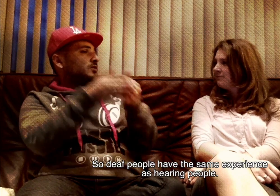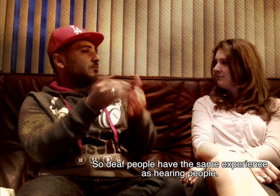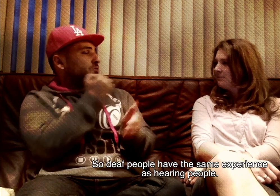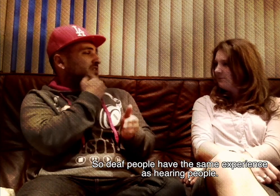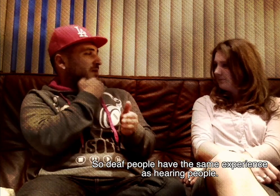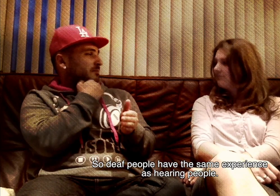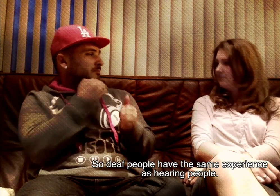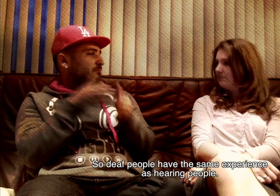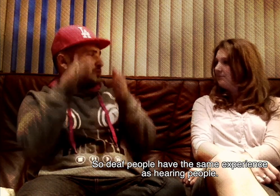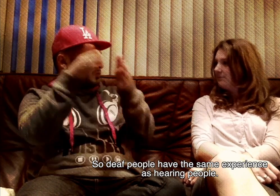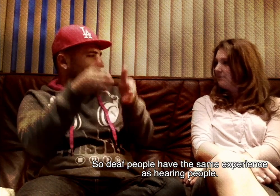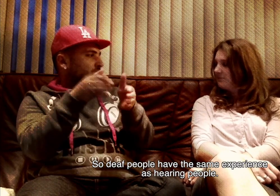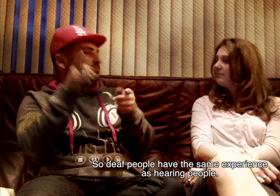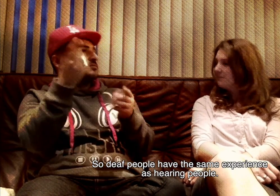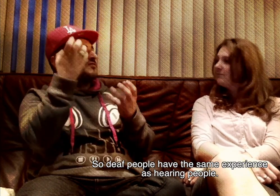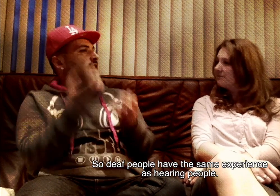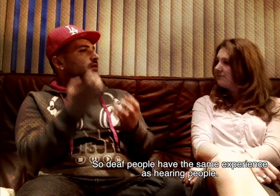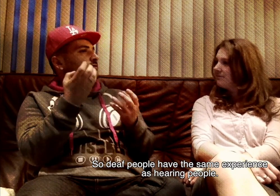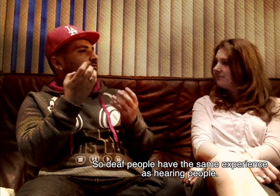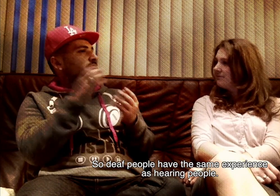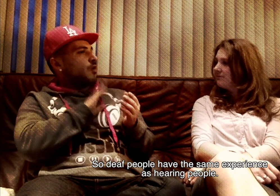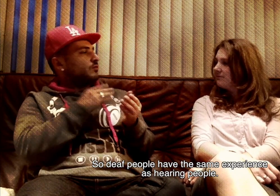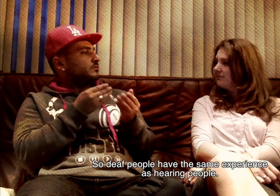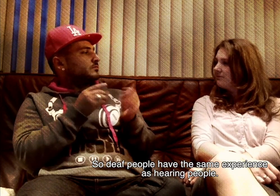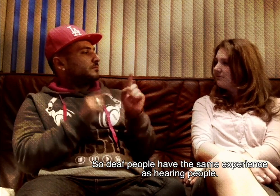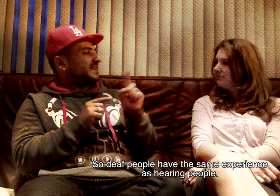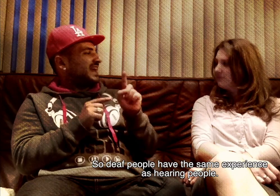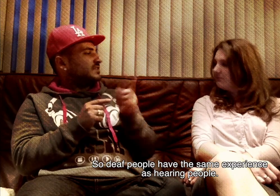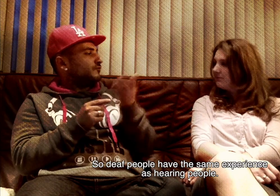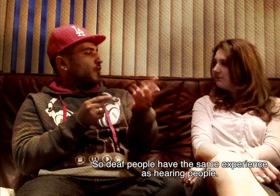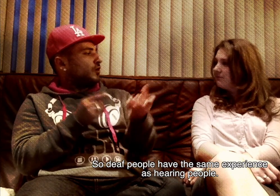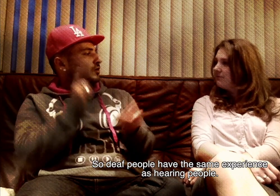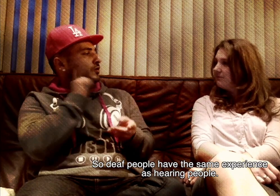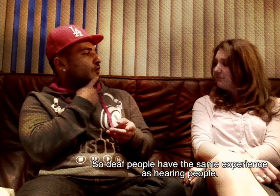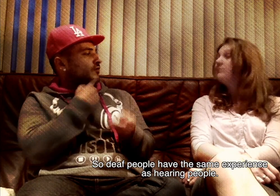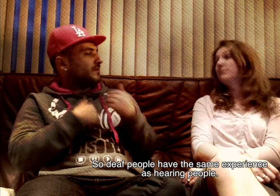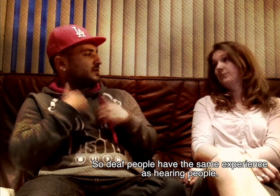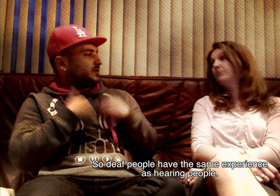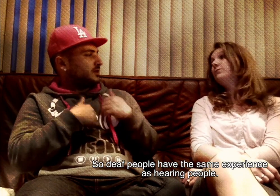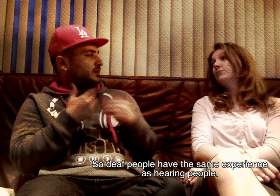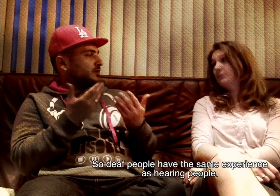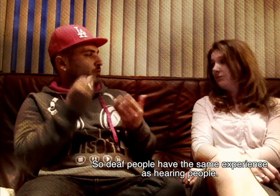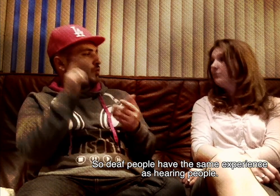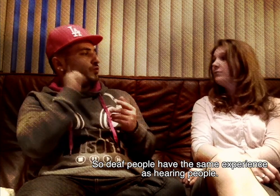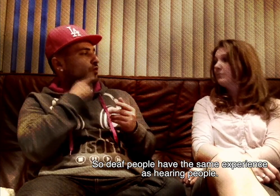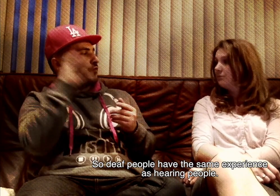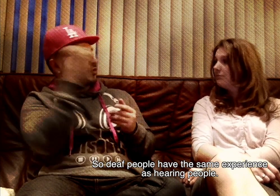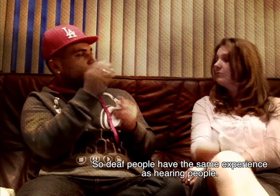Even if the world comes crashing down, my luck would turn around, I stand on